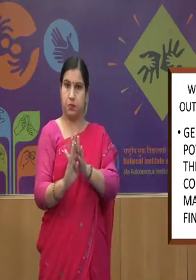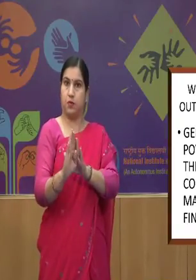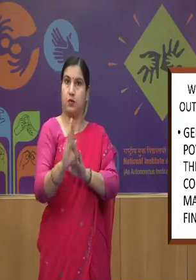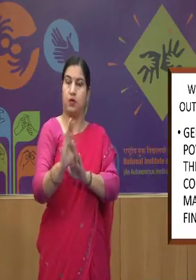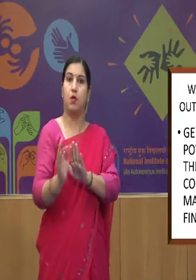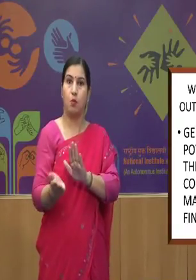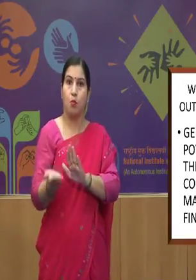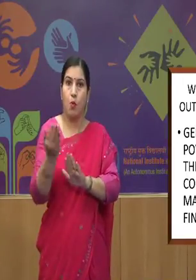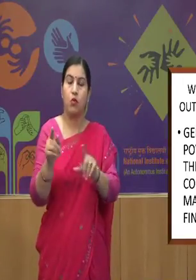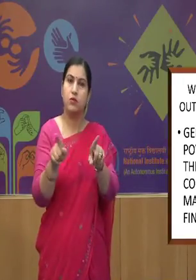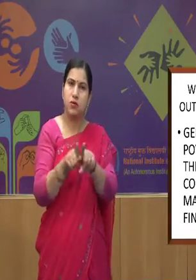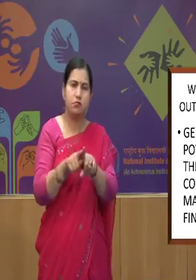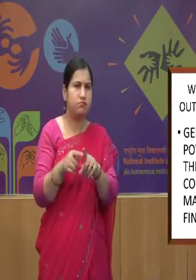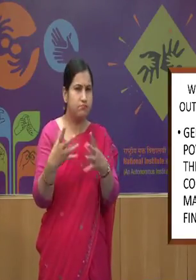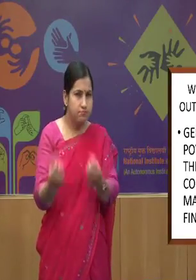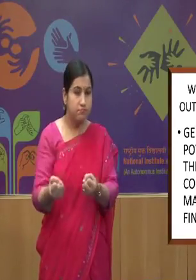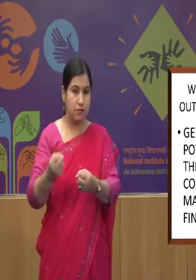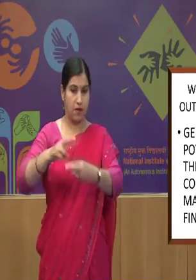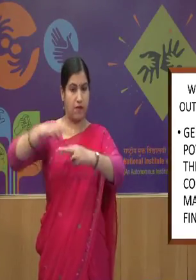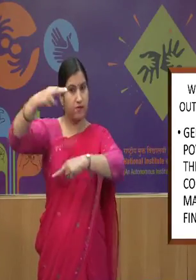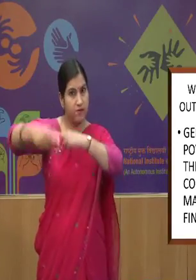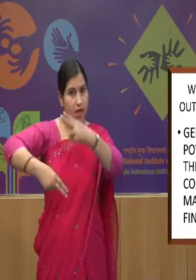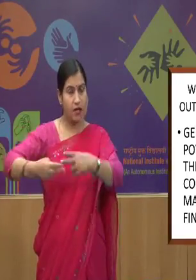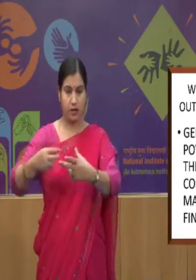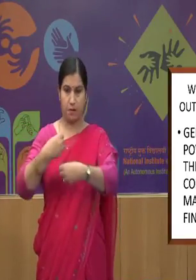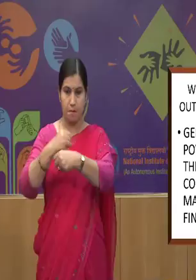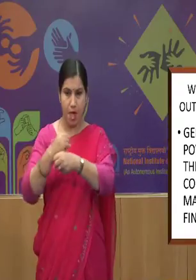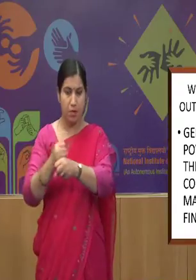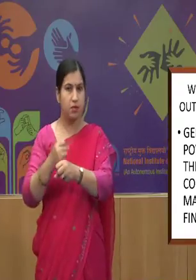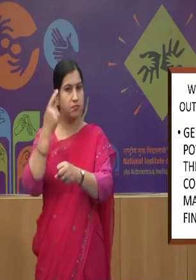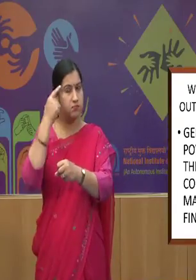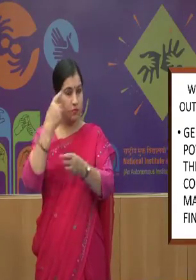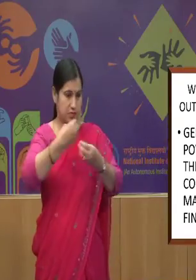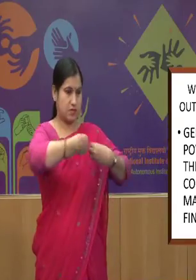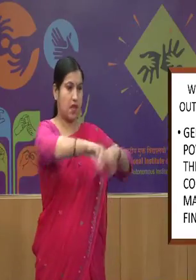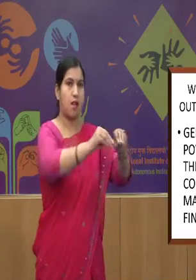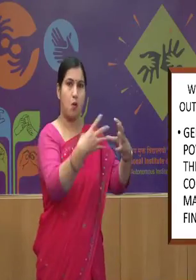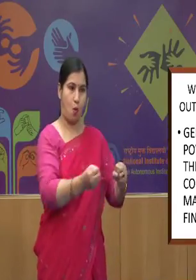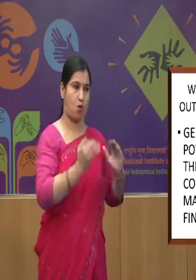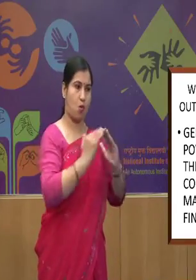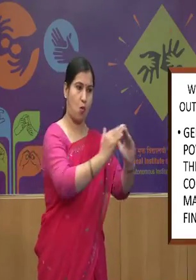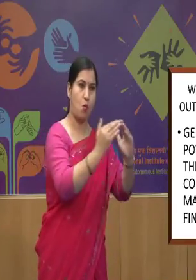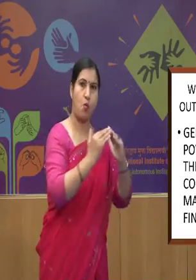needed colonies for raw material and markets for her ready-made goods.